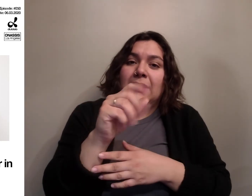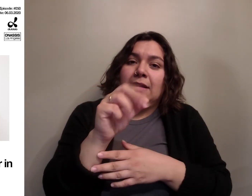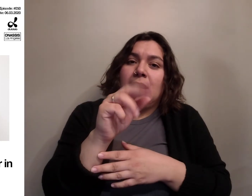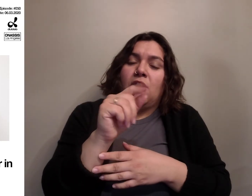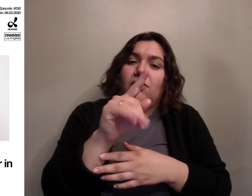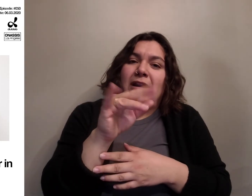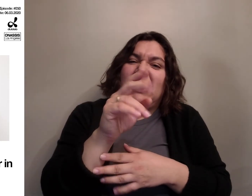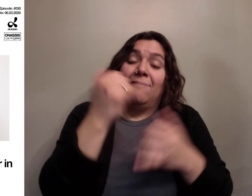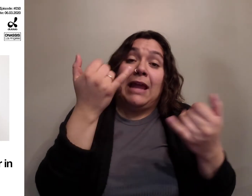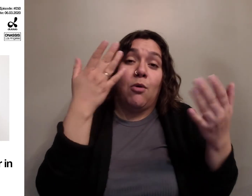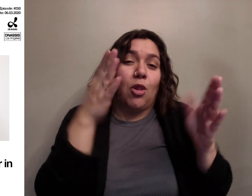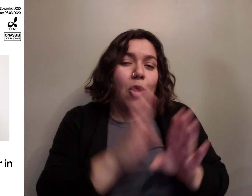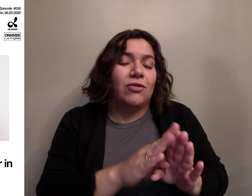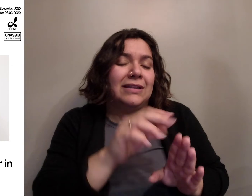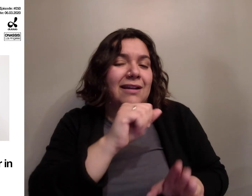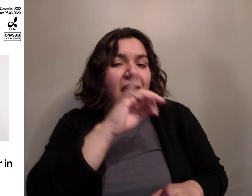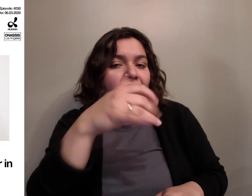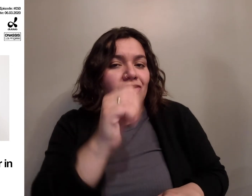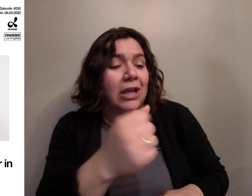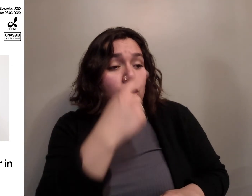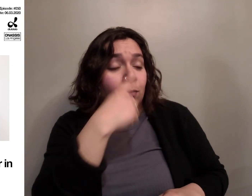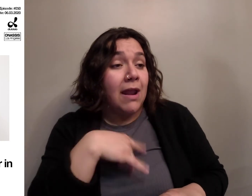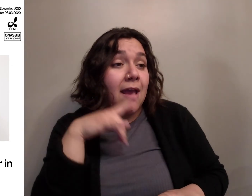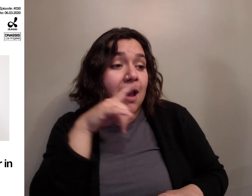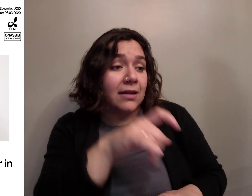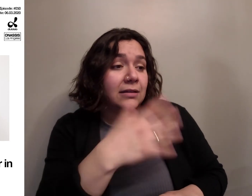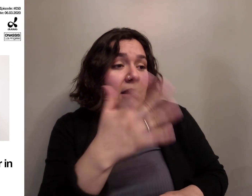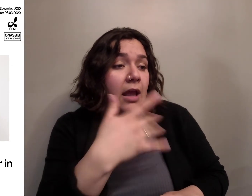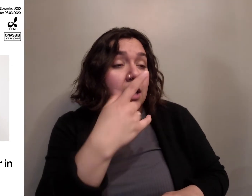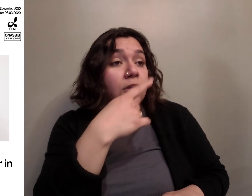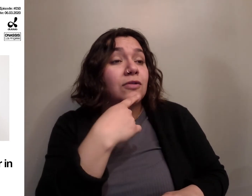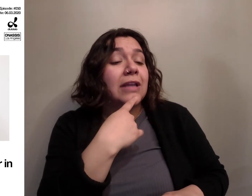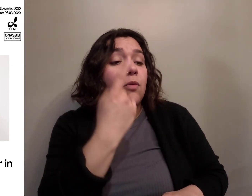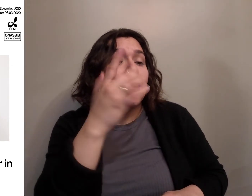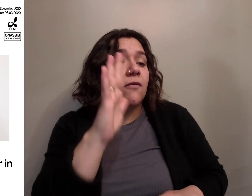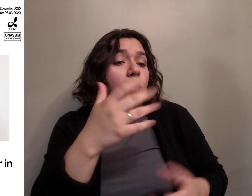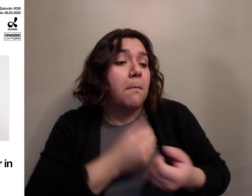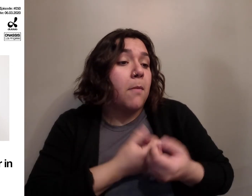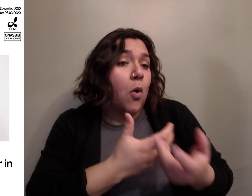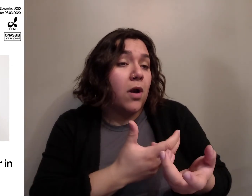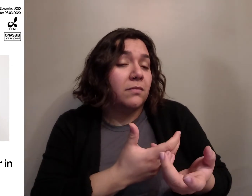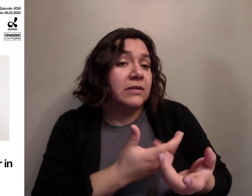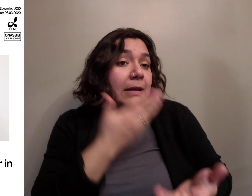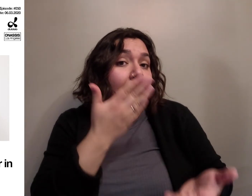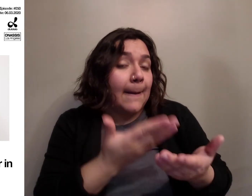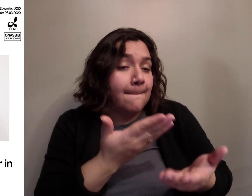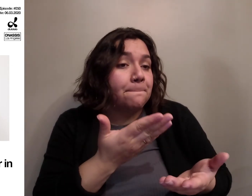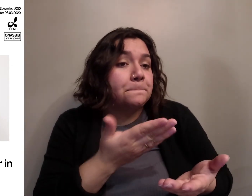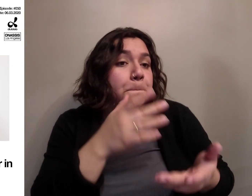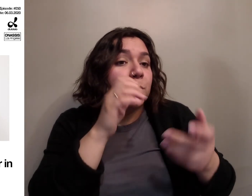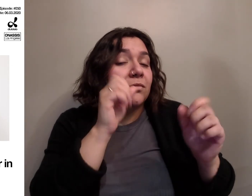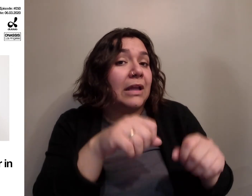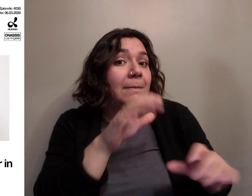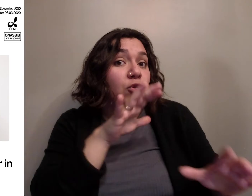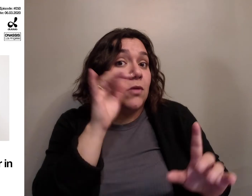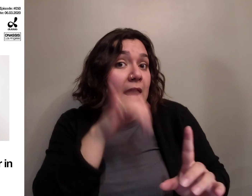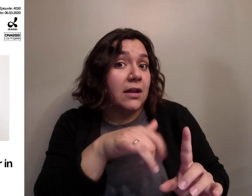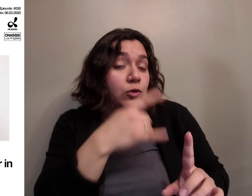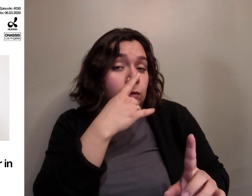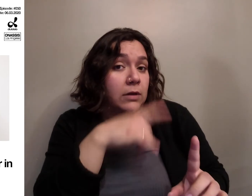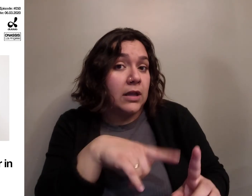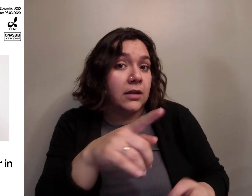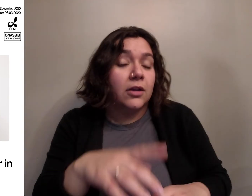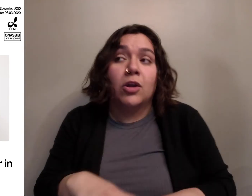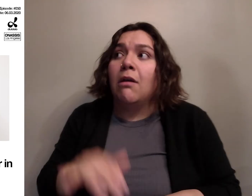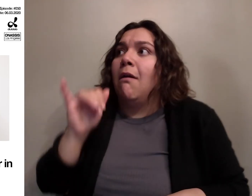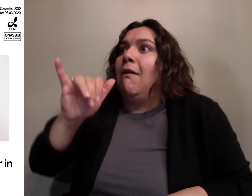be the dominant narrative. In closing, Aja, might I ask you to recite one of your